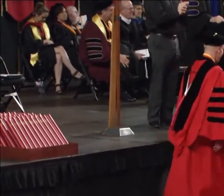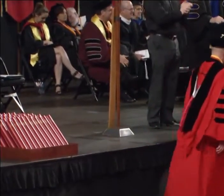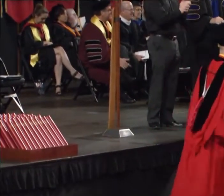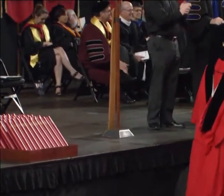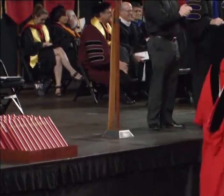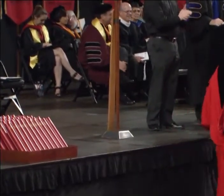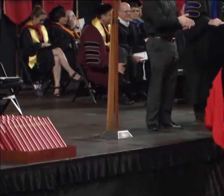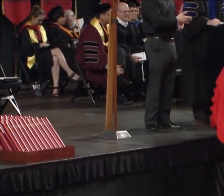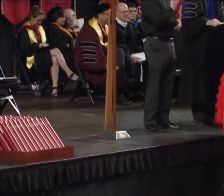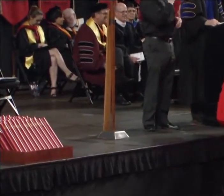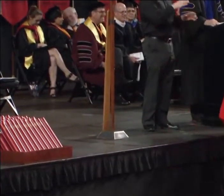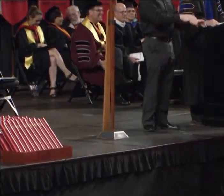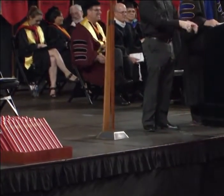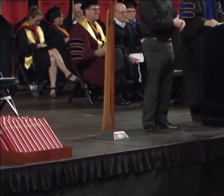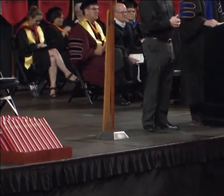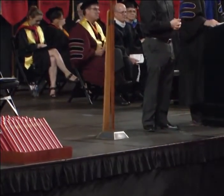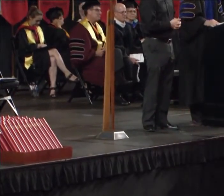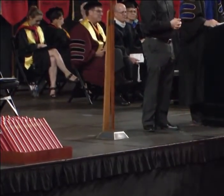Well done.